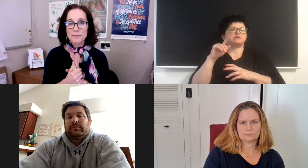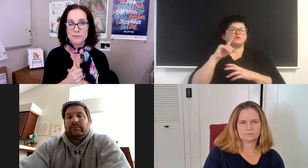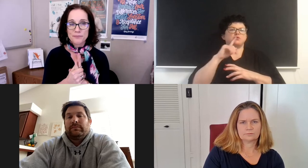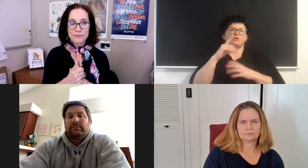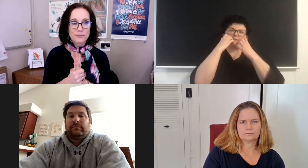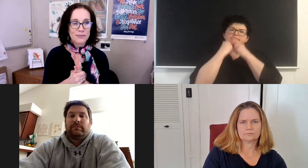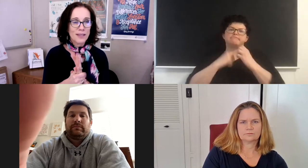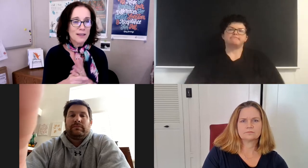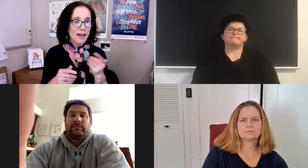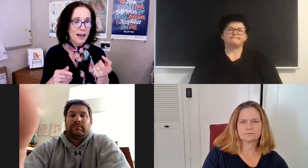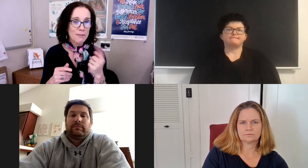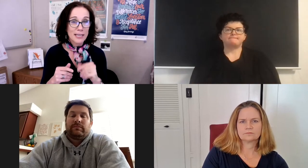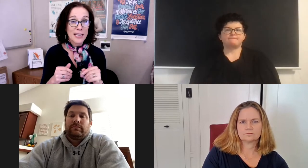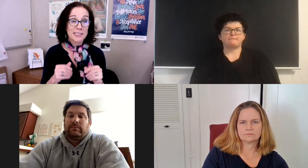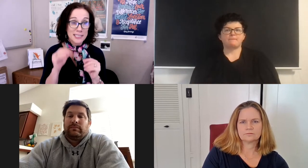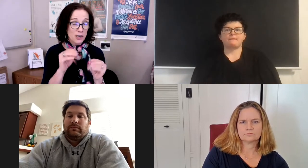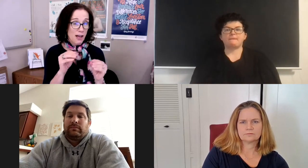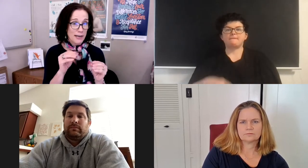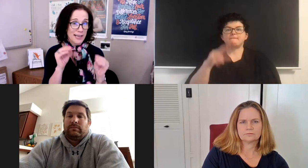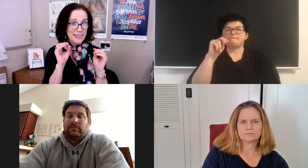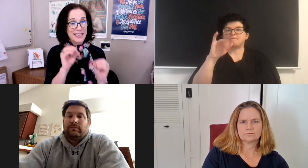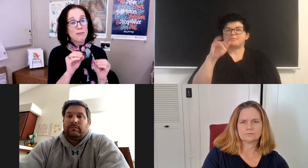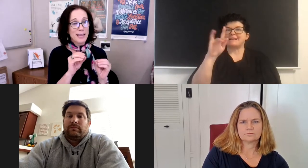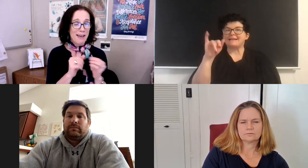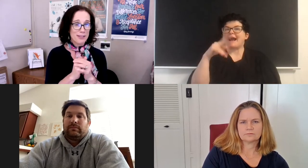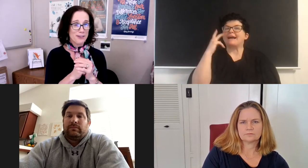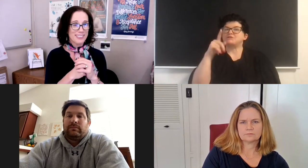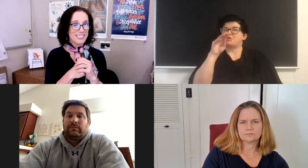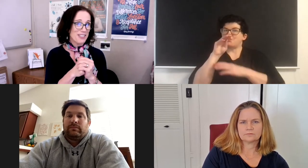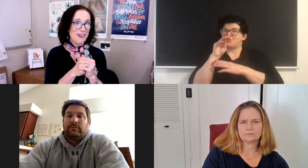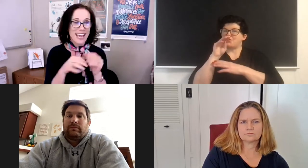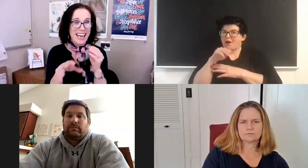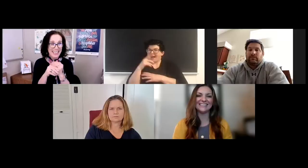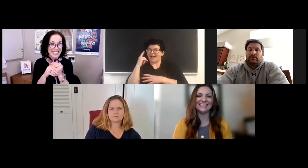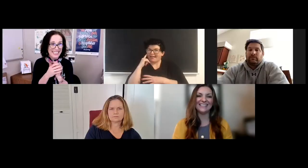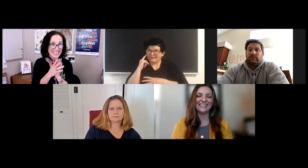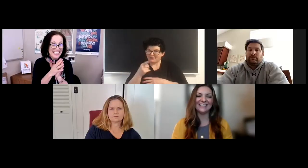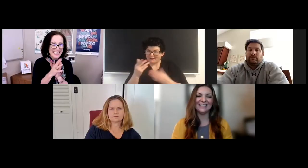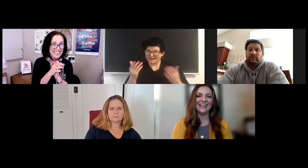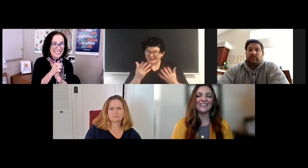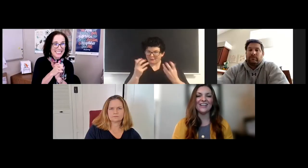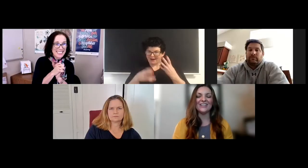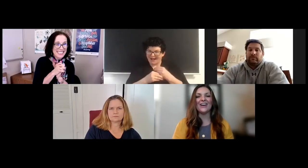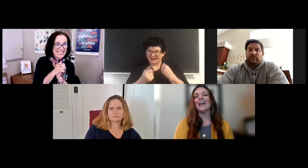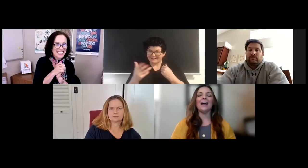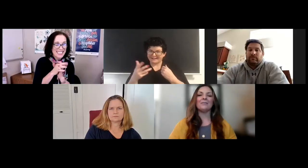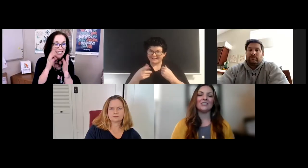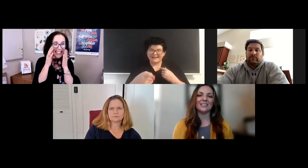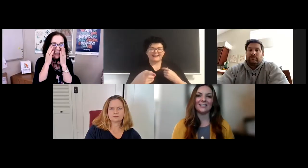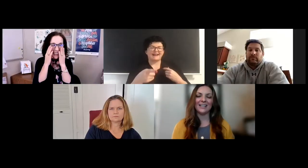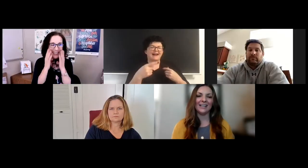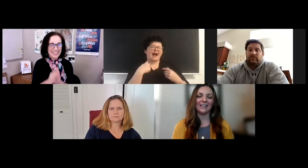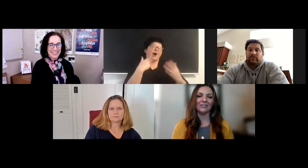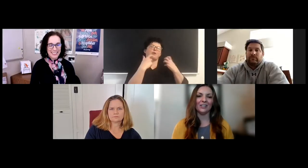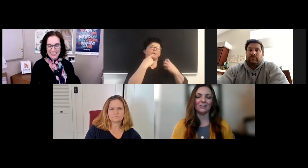invaluable. Nikki, I see you're nodding. I think we have you. Did you want to add anything? No, I was just